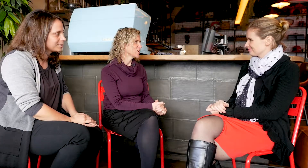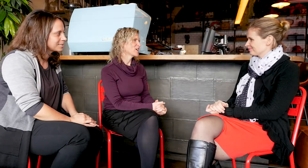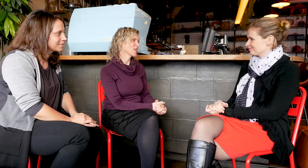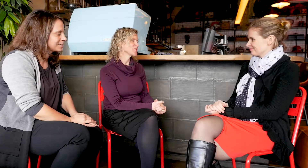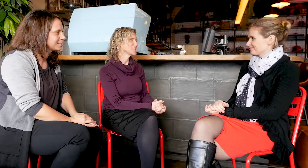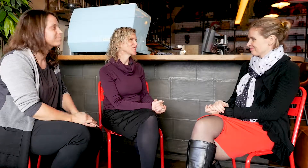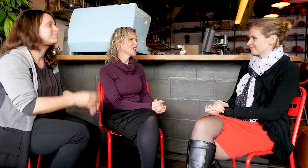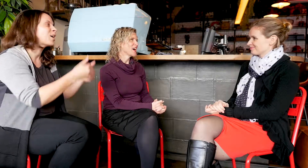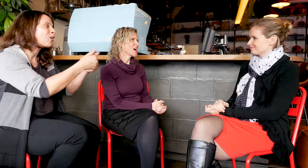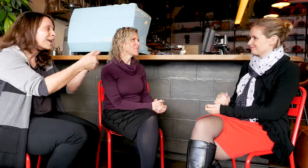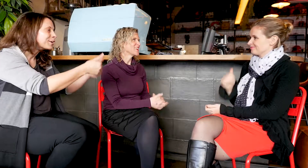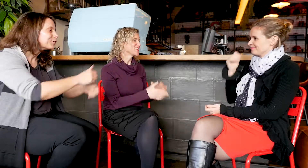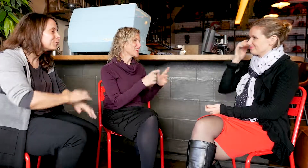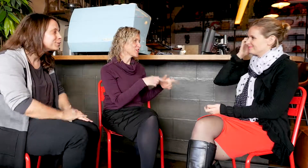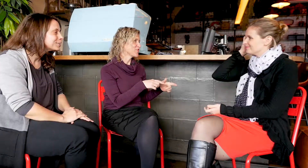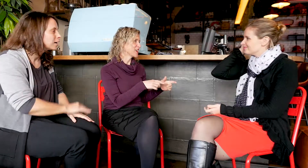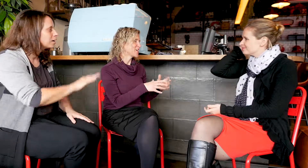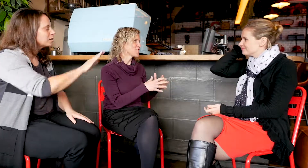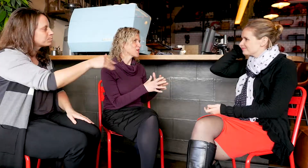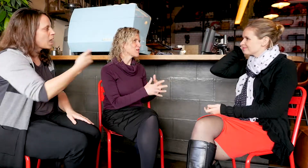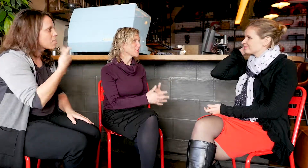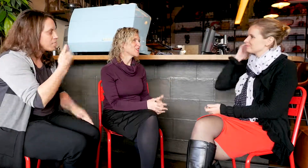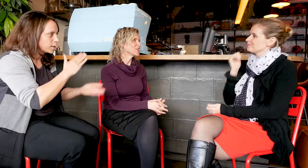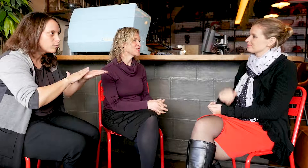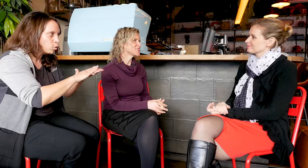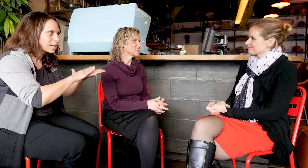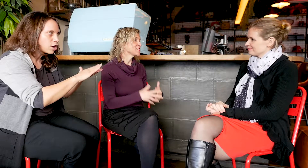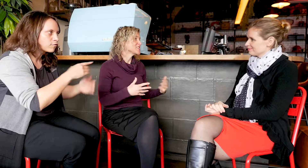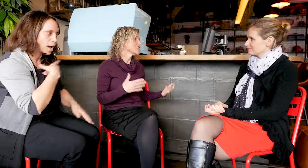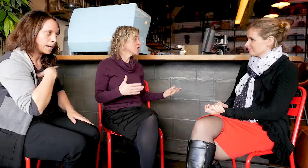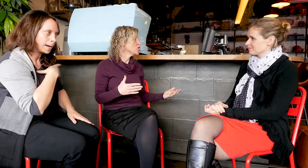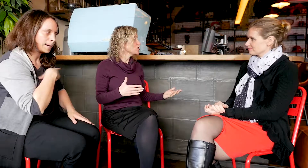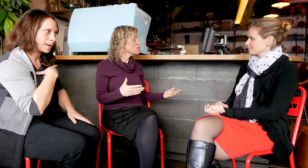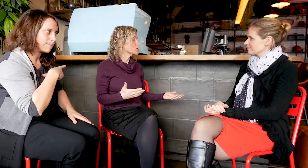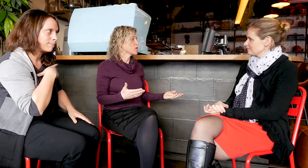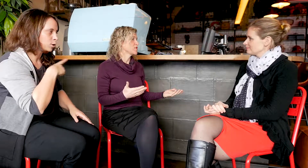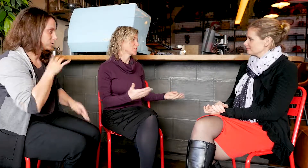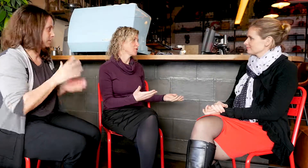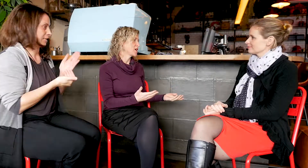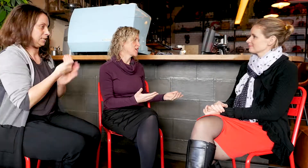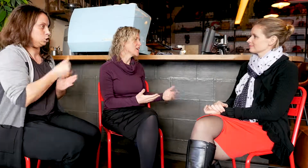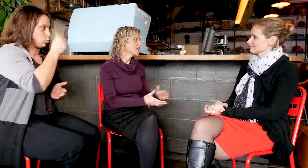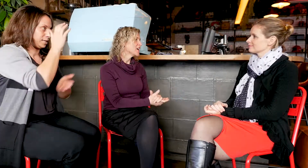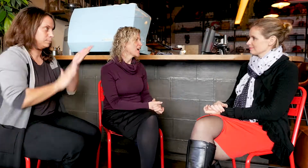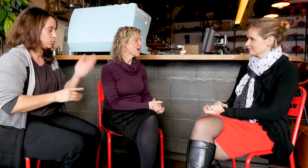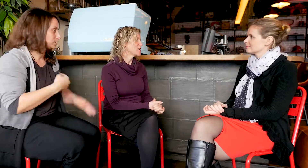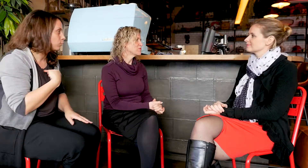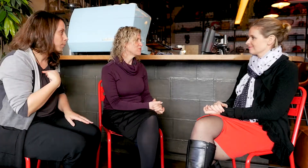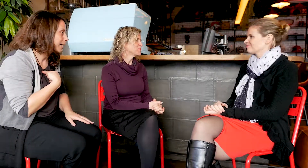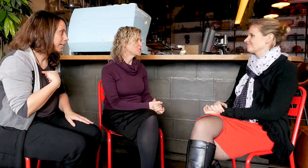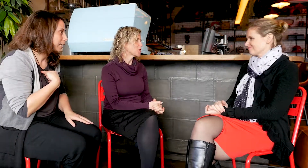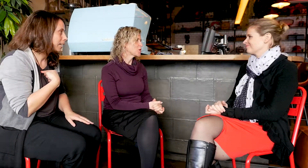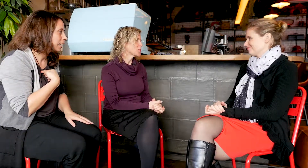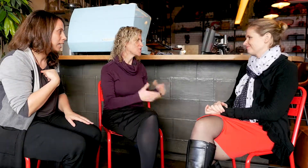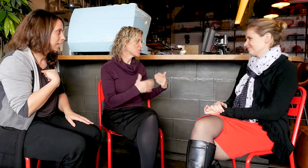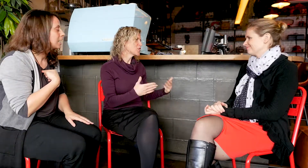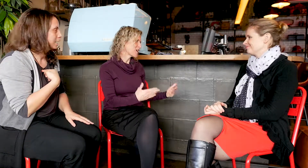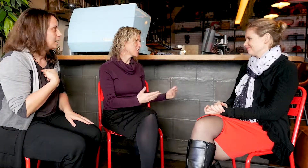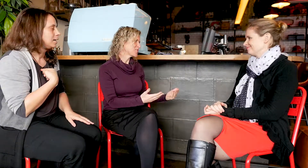Okay, good. And thank you for clarifying, because this is actually a new experience for me. So that's really great that you've kind